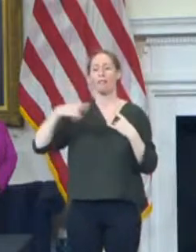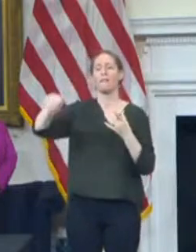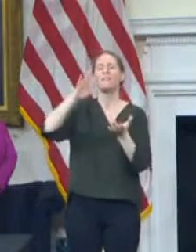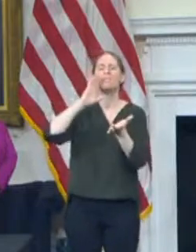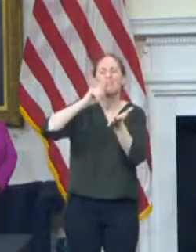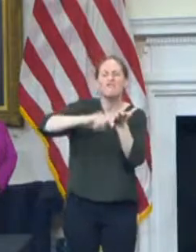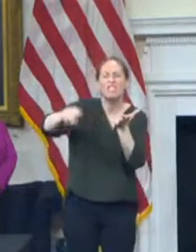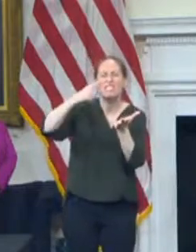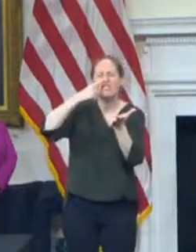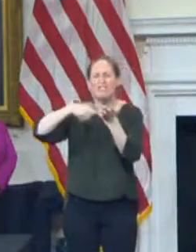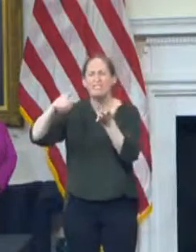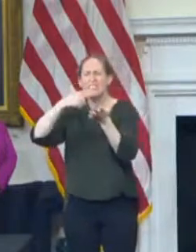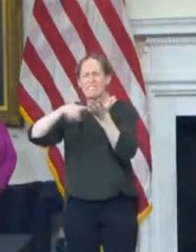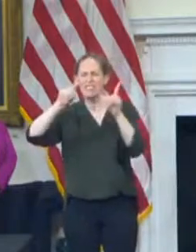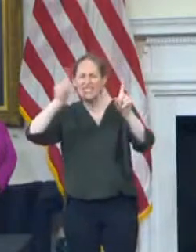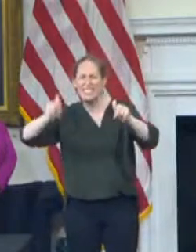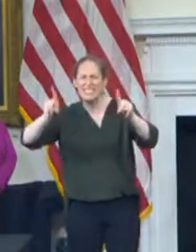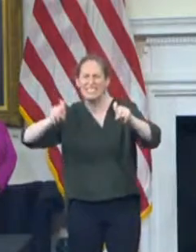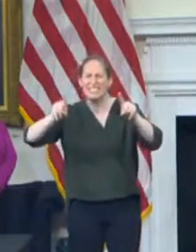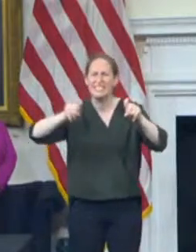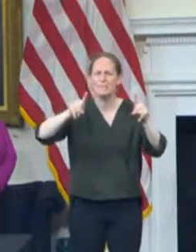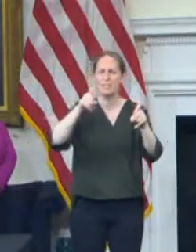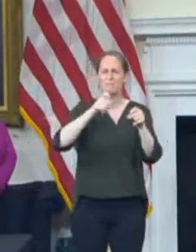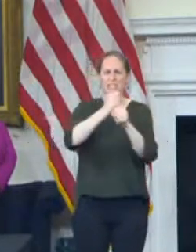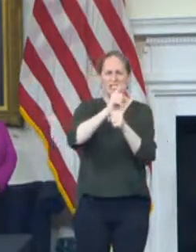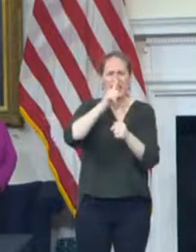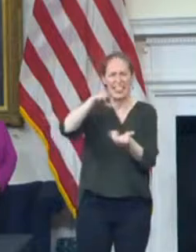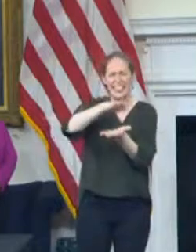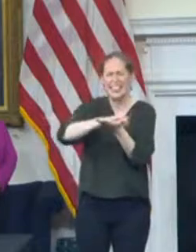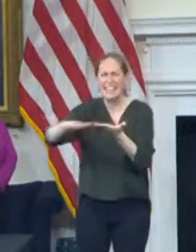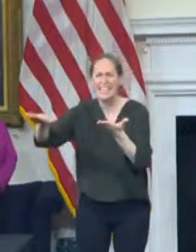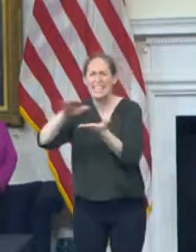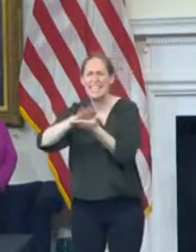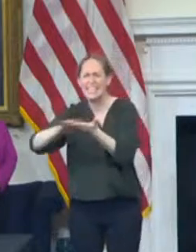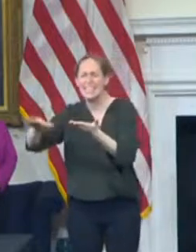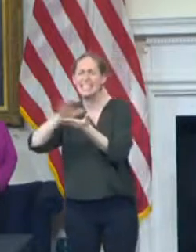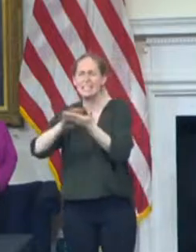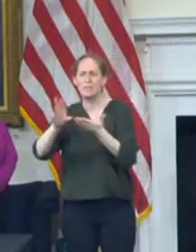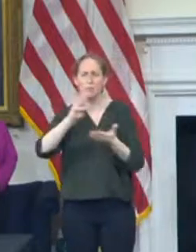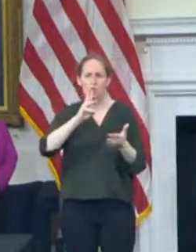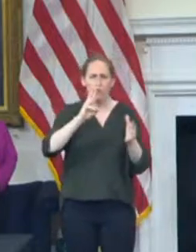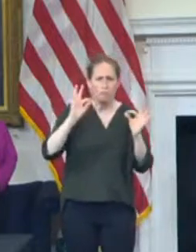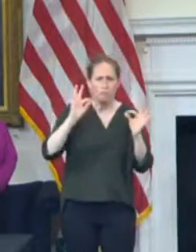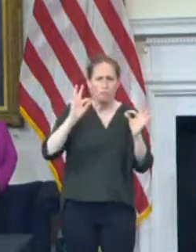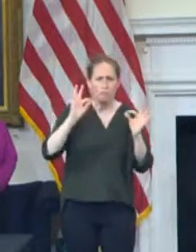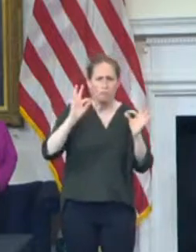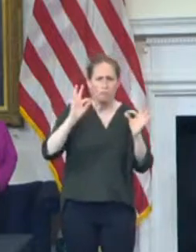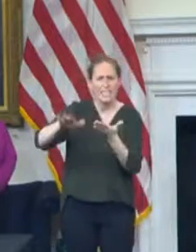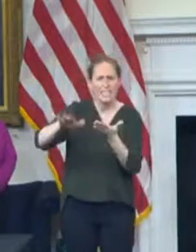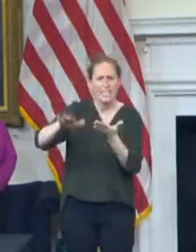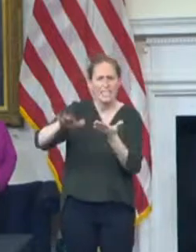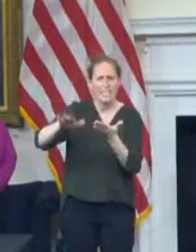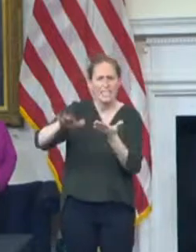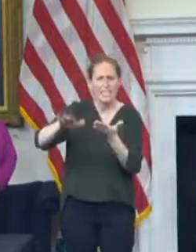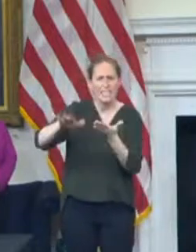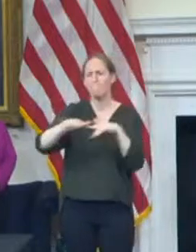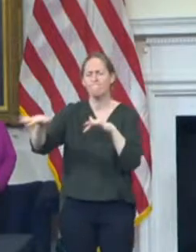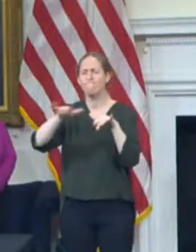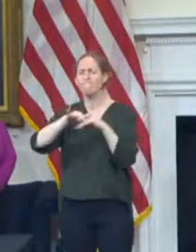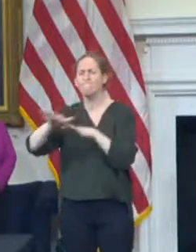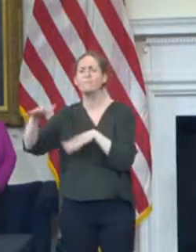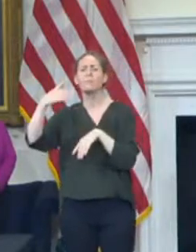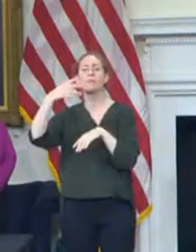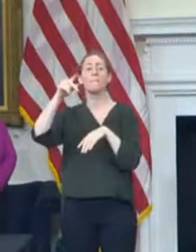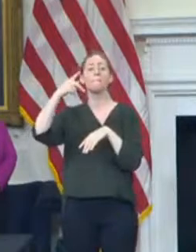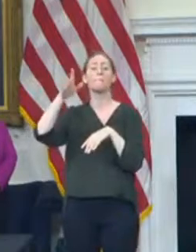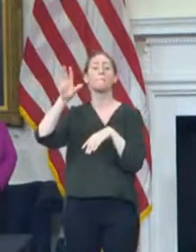in vulnerable populations. This partnership between state and local health departments will test wastewater in